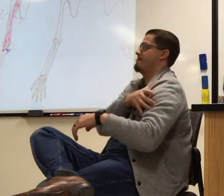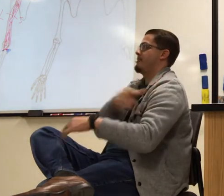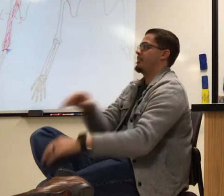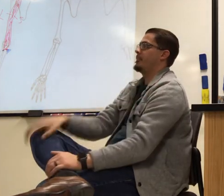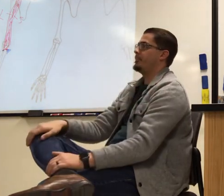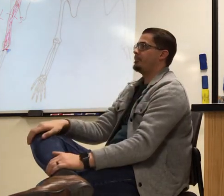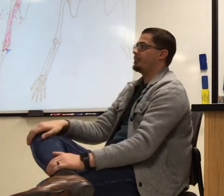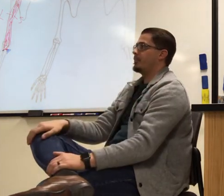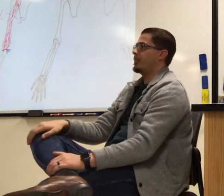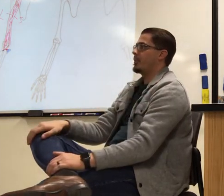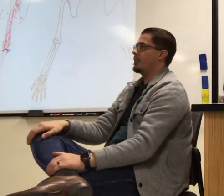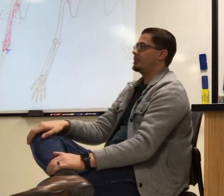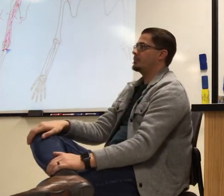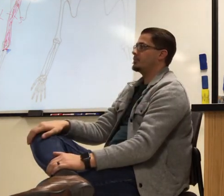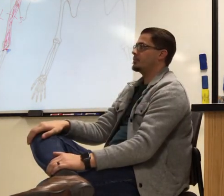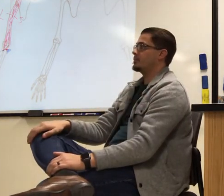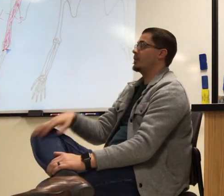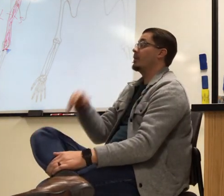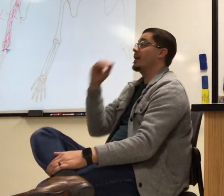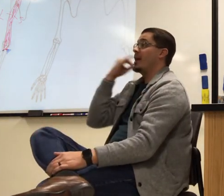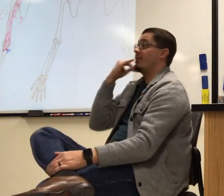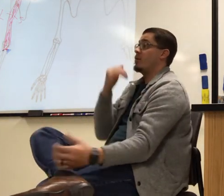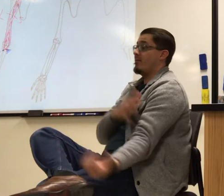Shoulder, when you flex the forearm, that's the elbow.